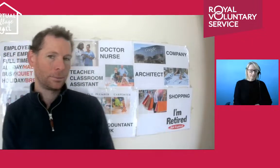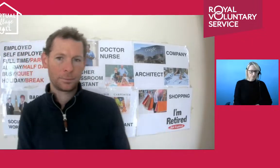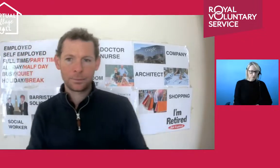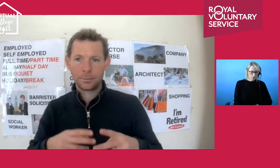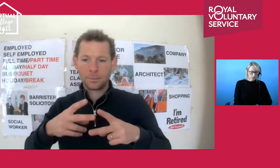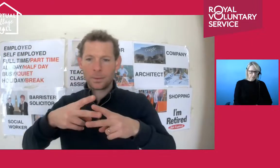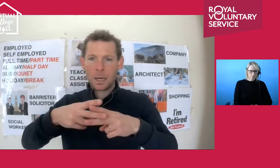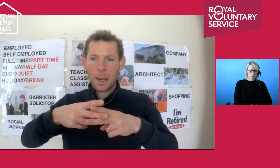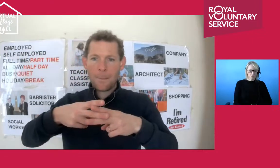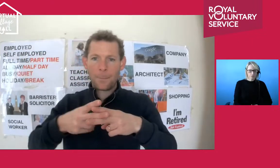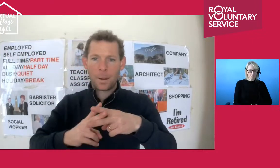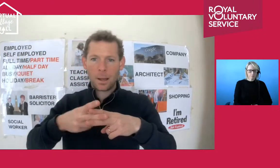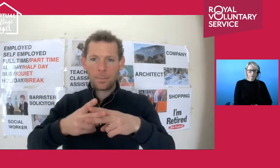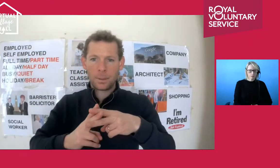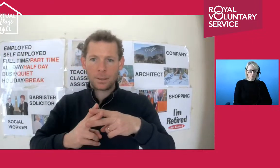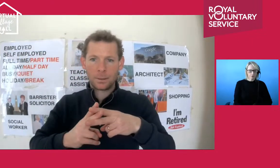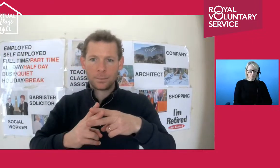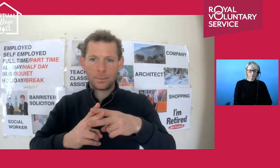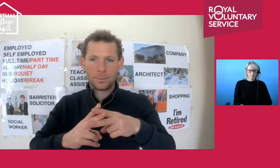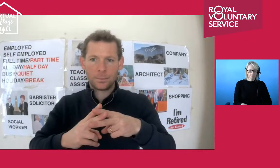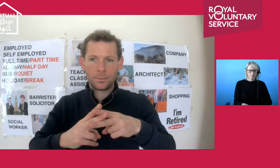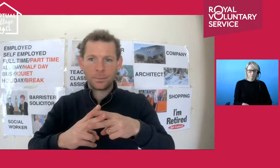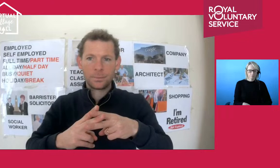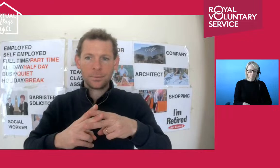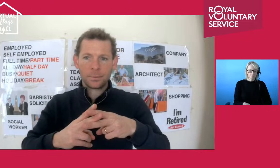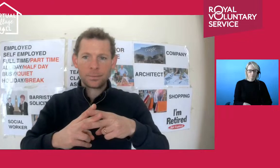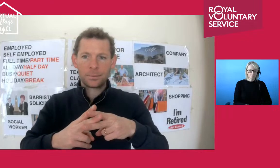And the next one, if you can see the picture, is plumber,